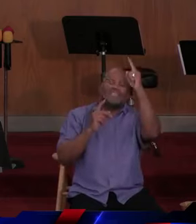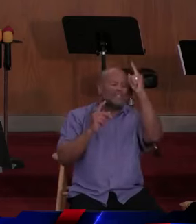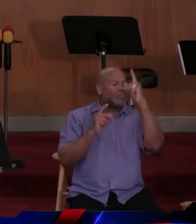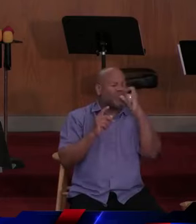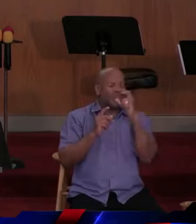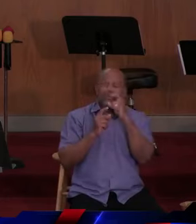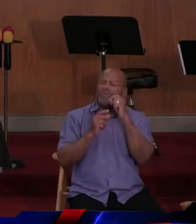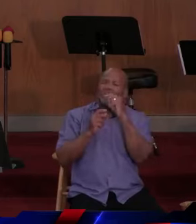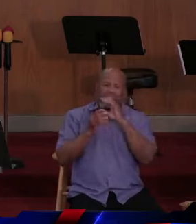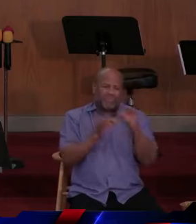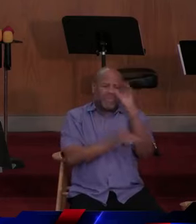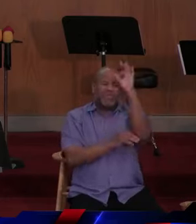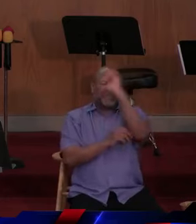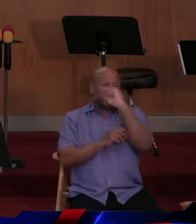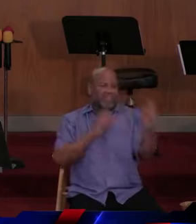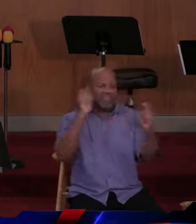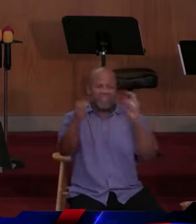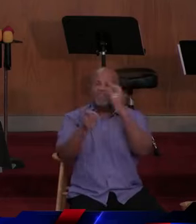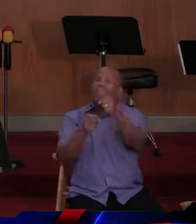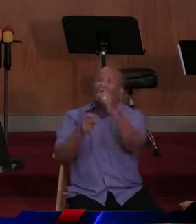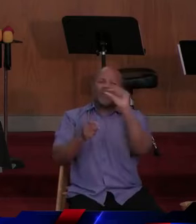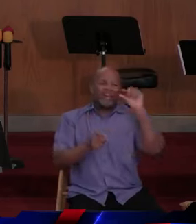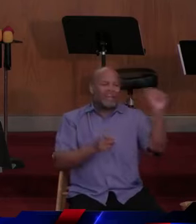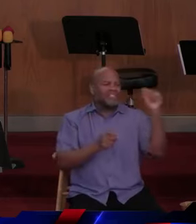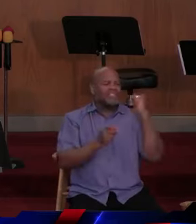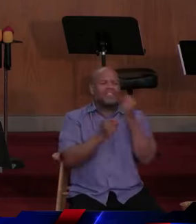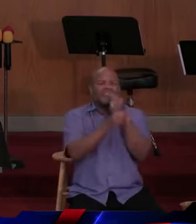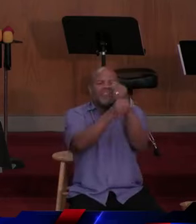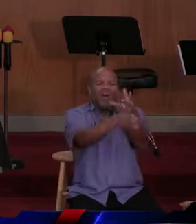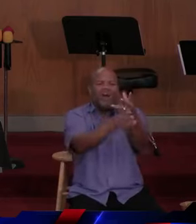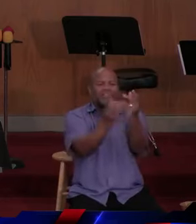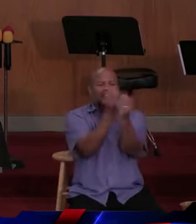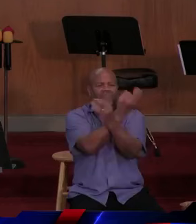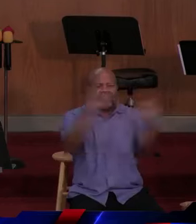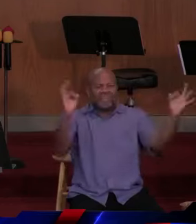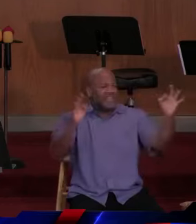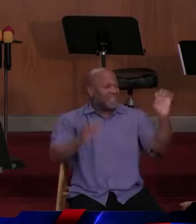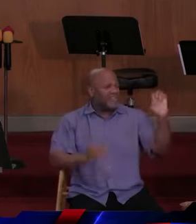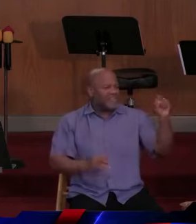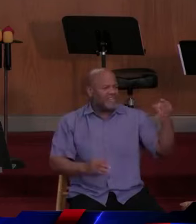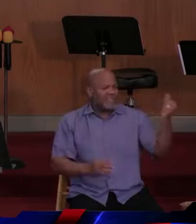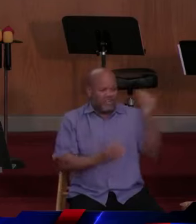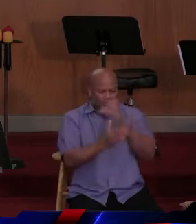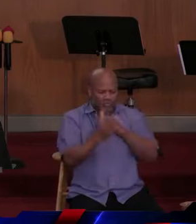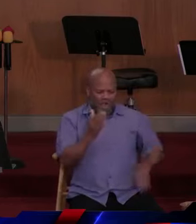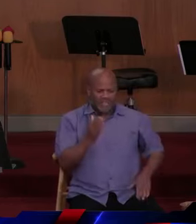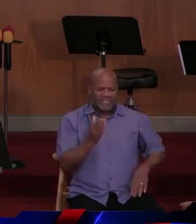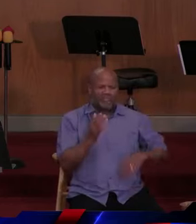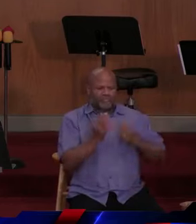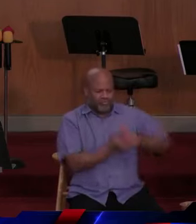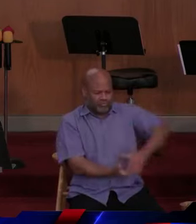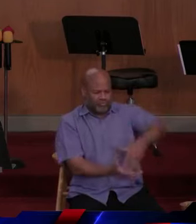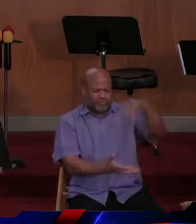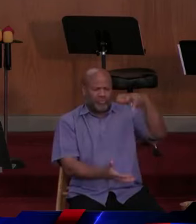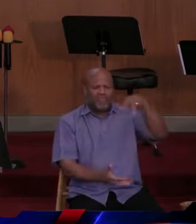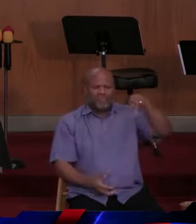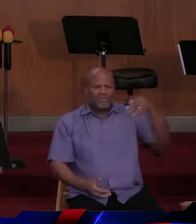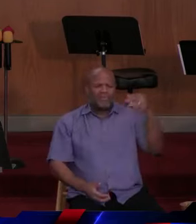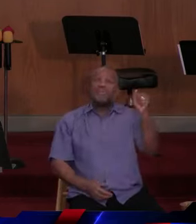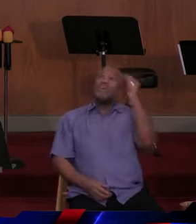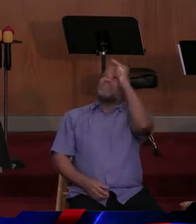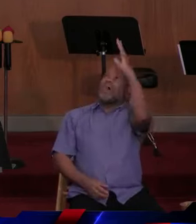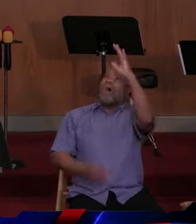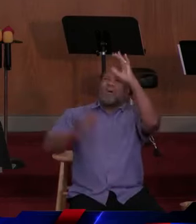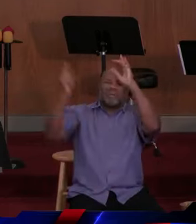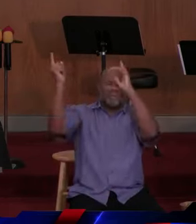gives gifts of the Spirit. In Galatians, he's the one who sets us free. In Ephesians, he's the Christ of riches. In Philippians, he's the God who